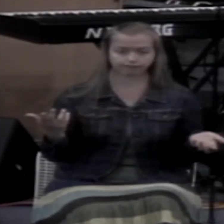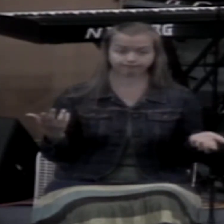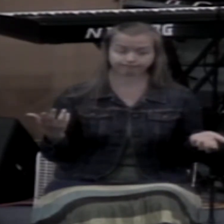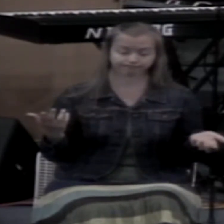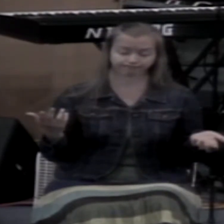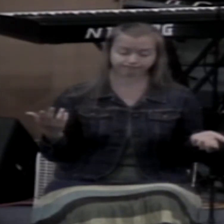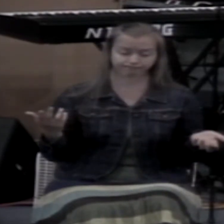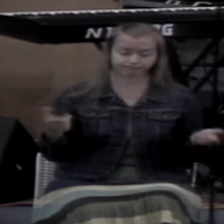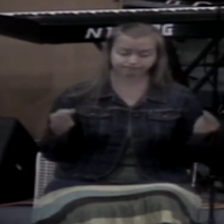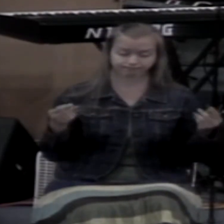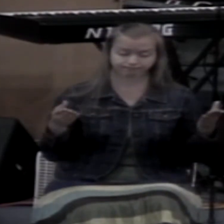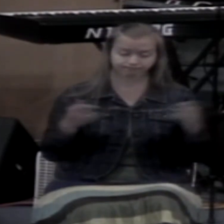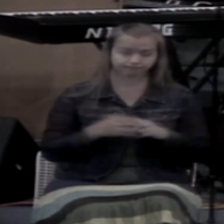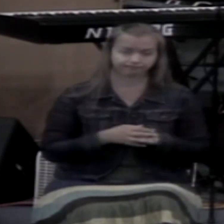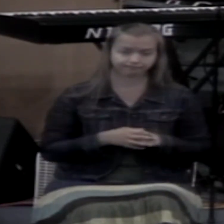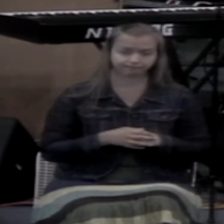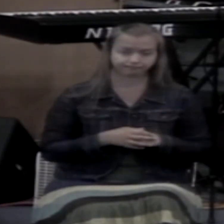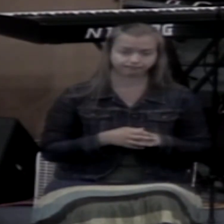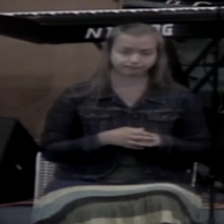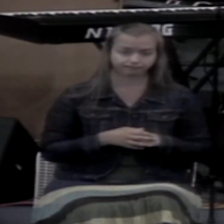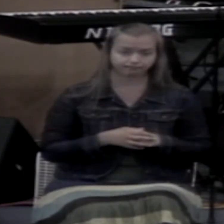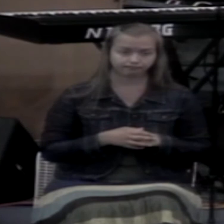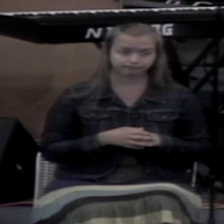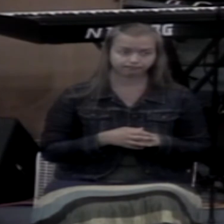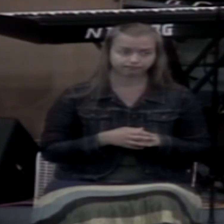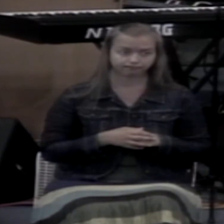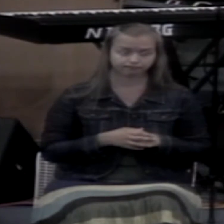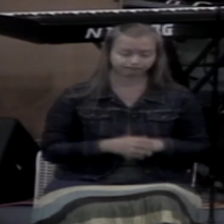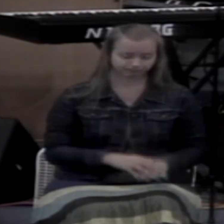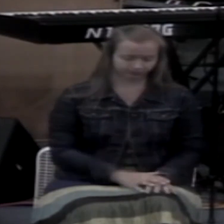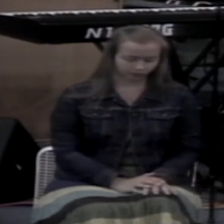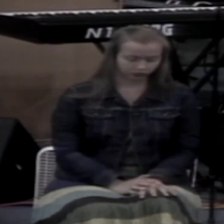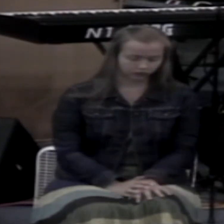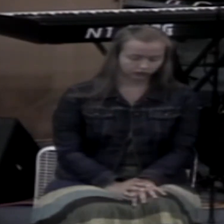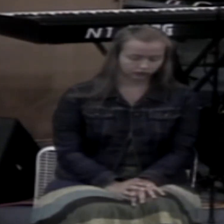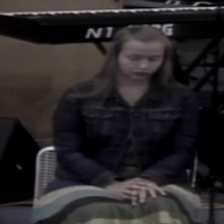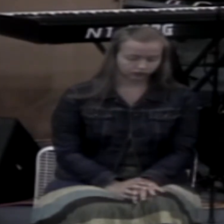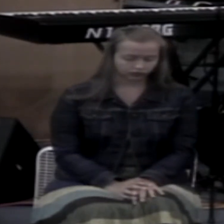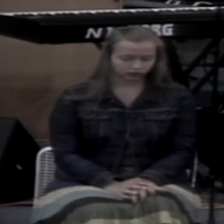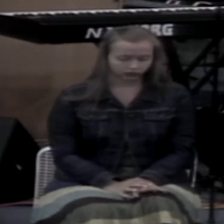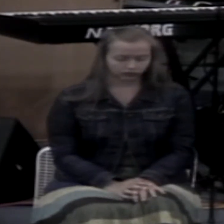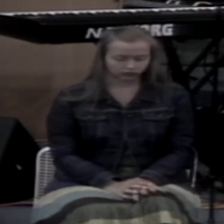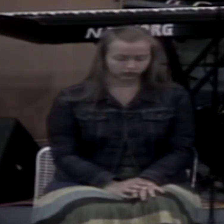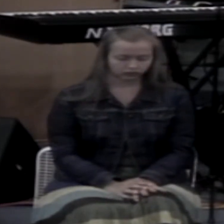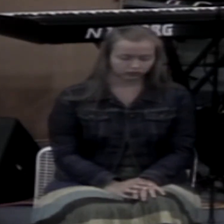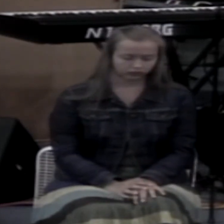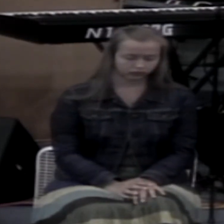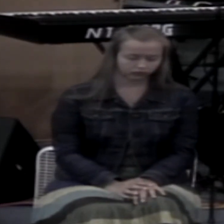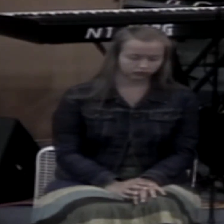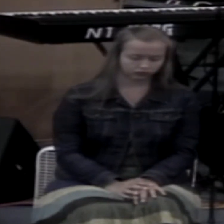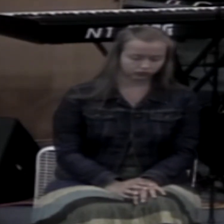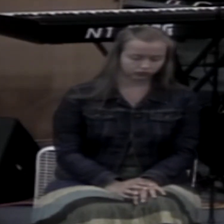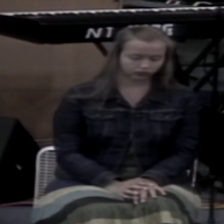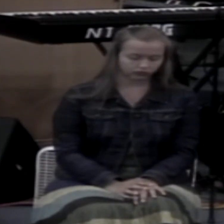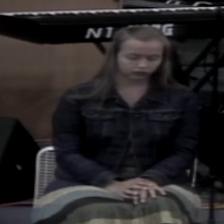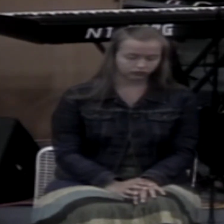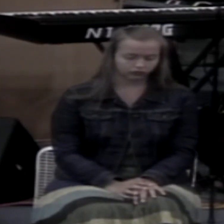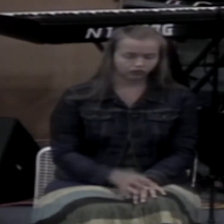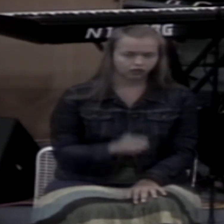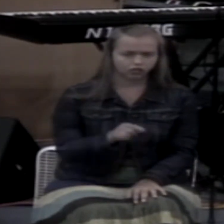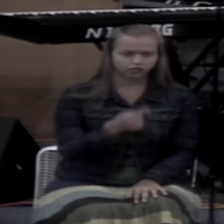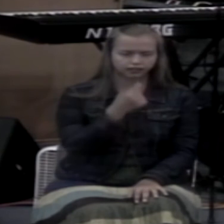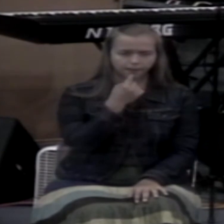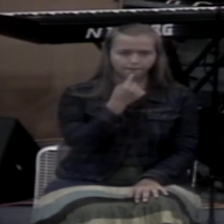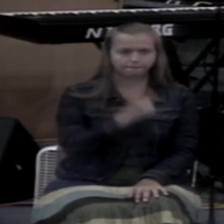It will be good for you emotionally to suffer wrongfully. In other